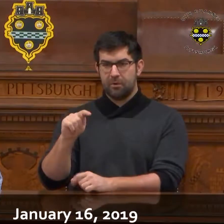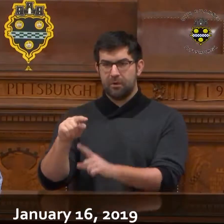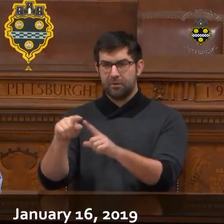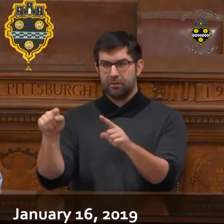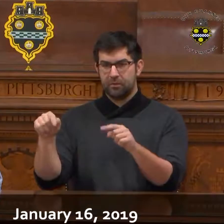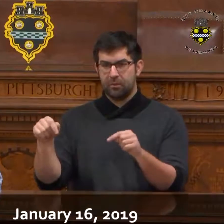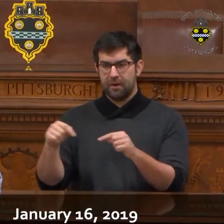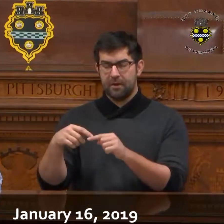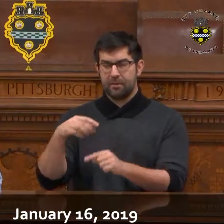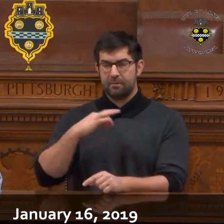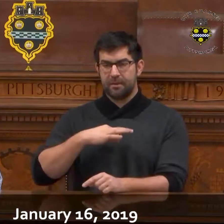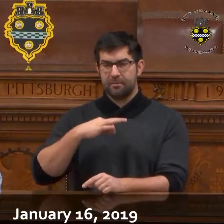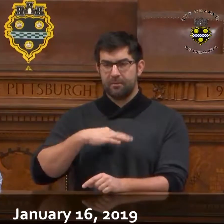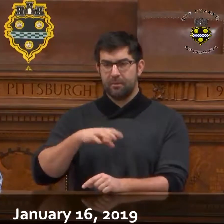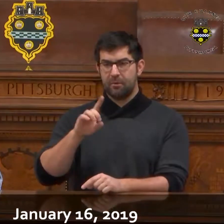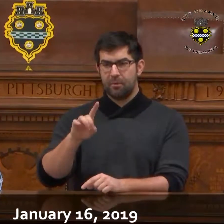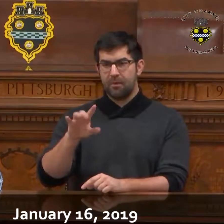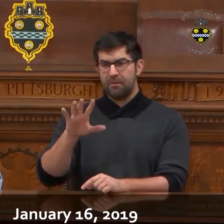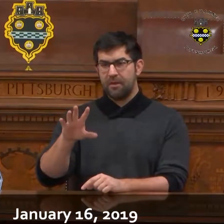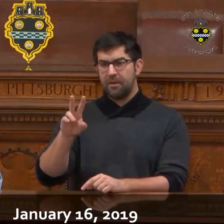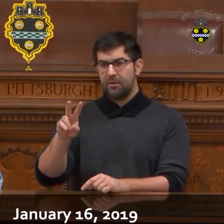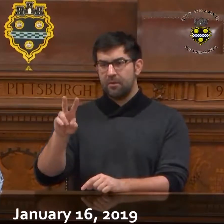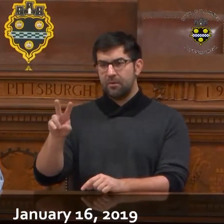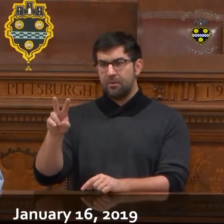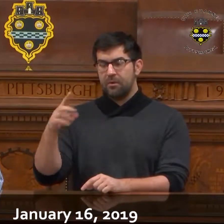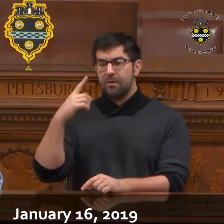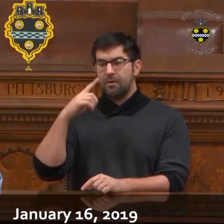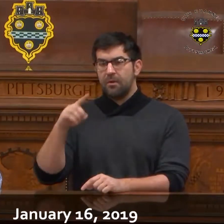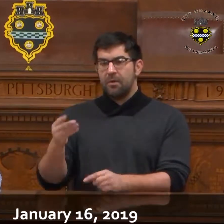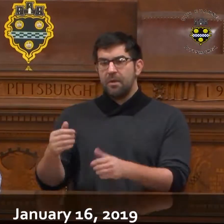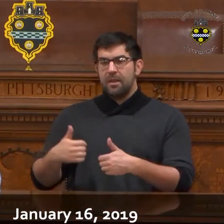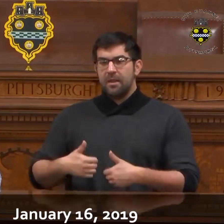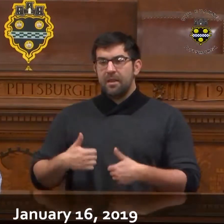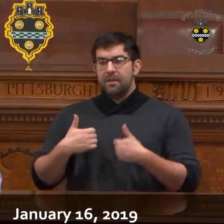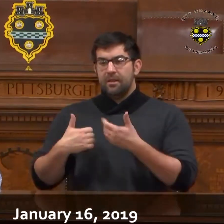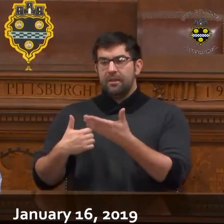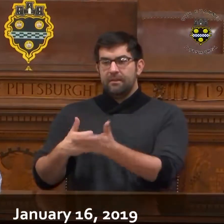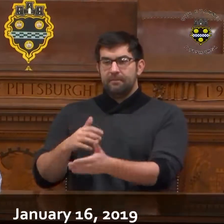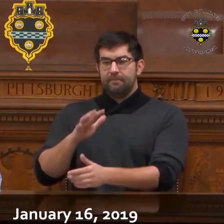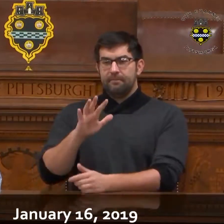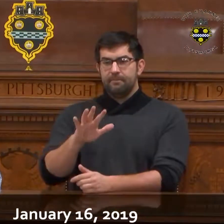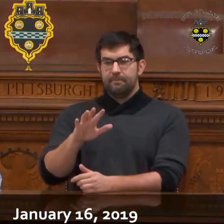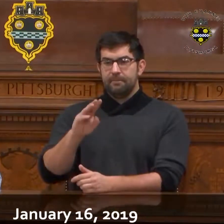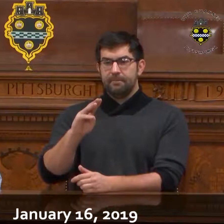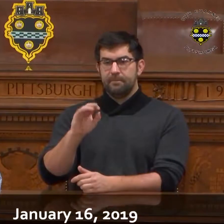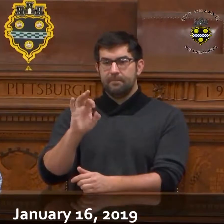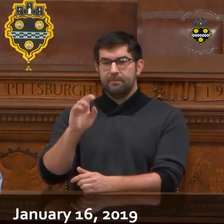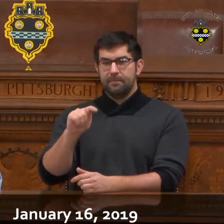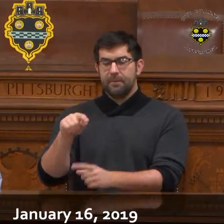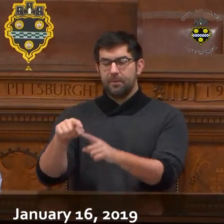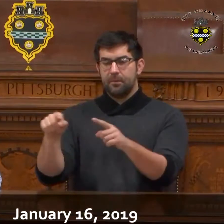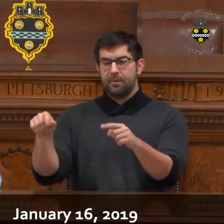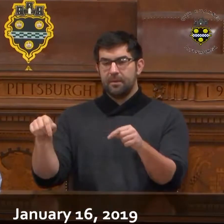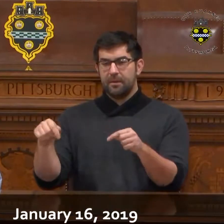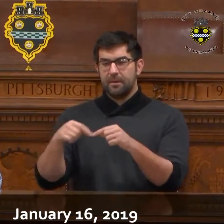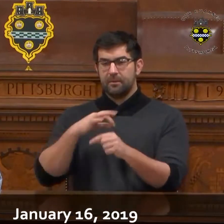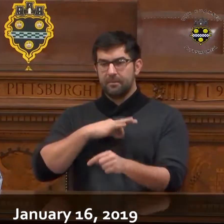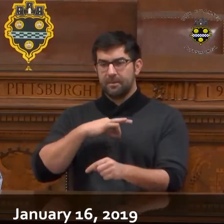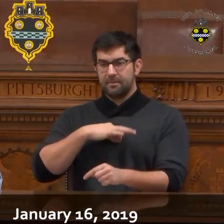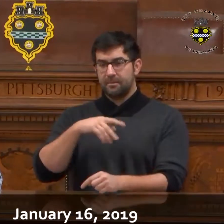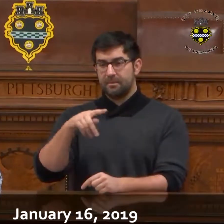PA 15222, for the premises located at 5 Market Square, Pittsburgh,